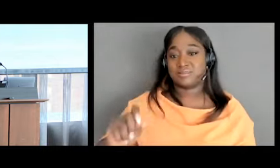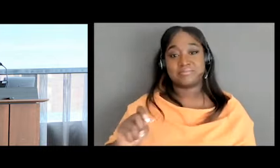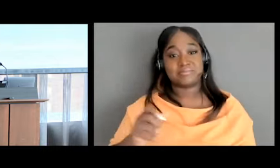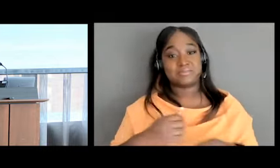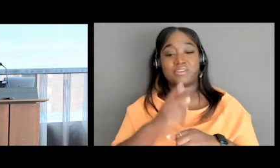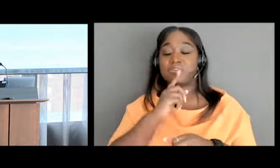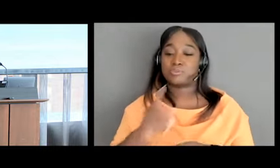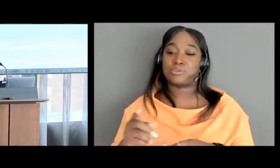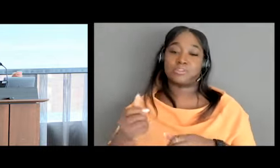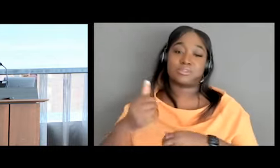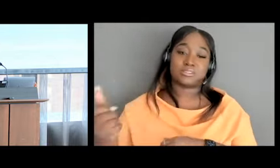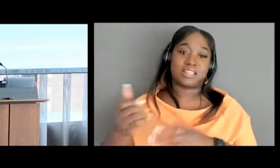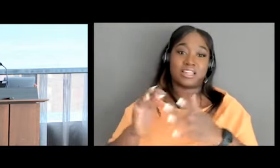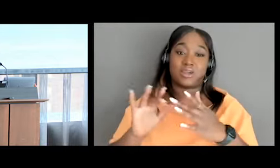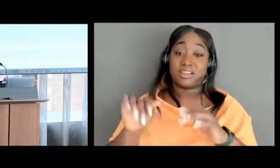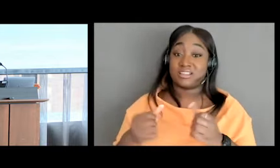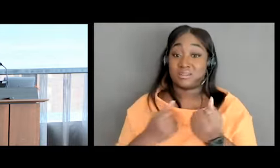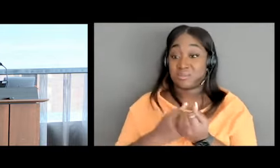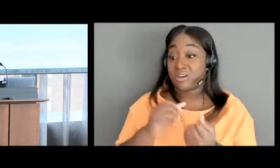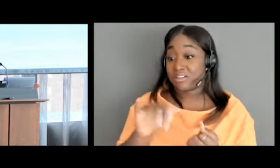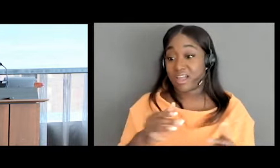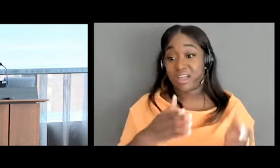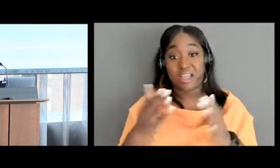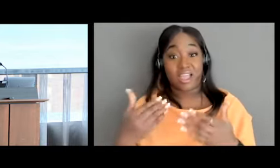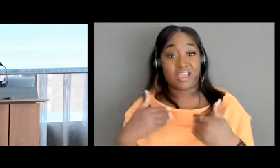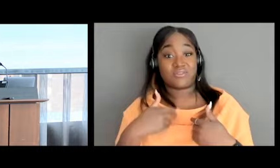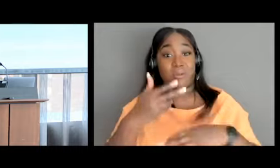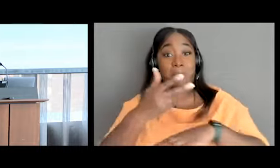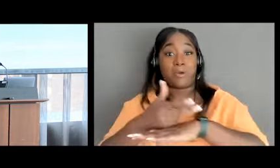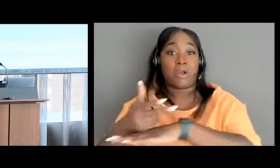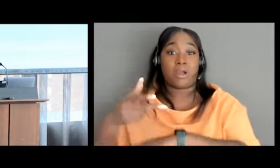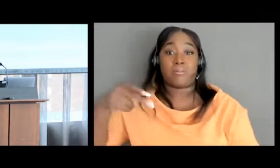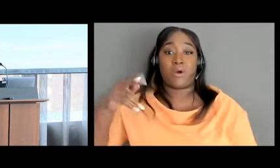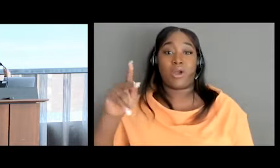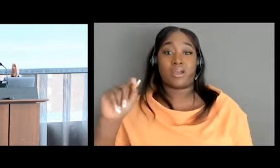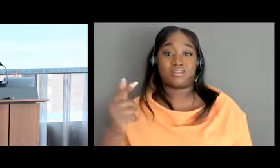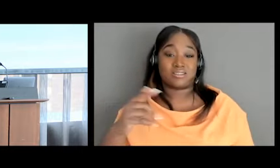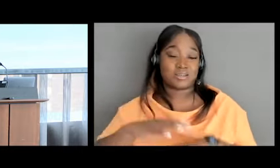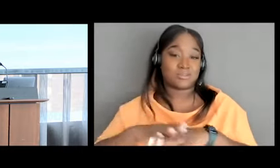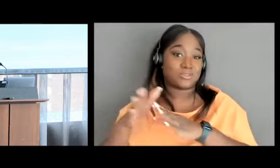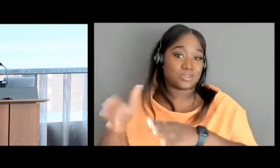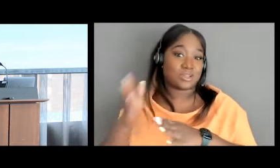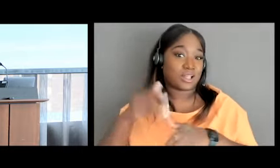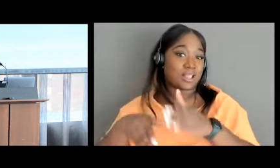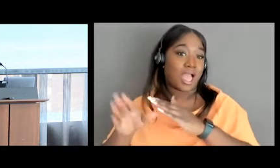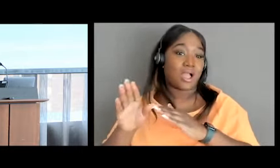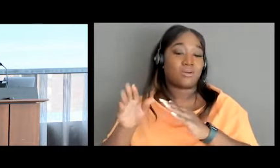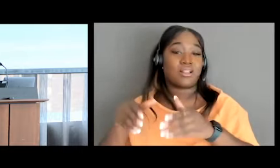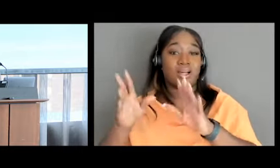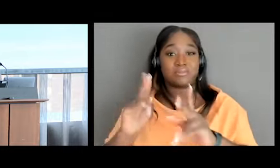support that there's parking on my street that will enable people to come and go, like all these things